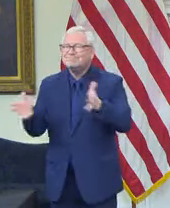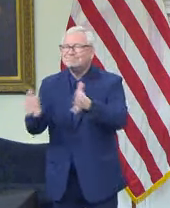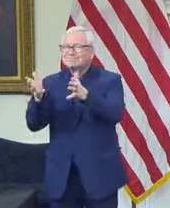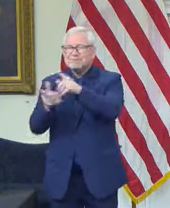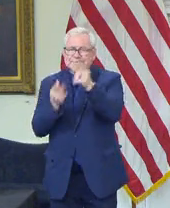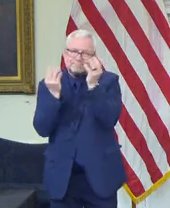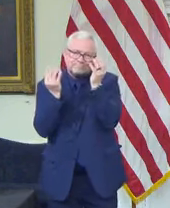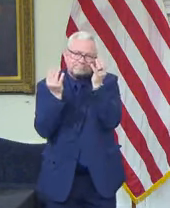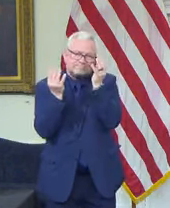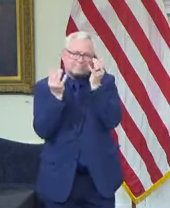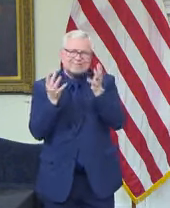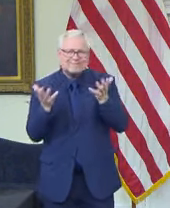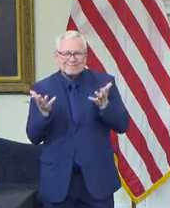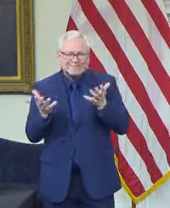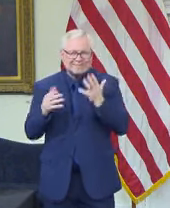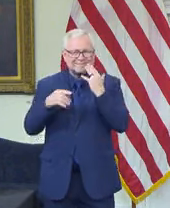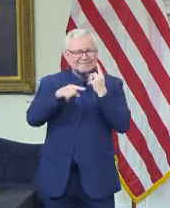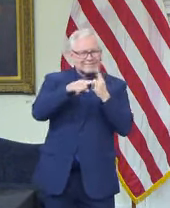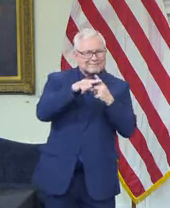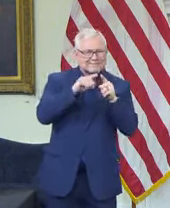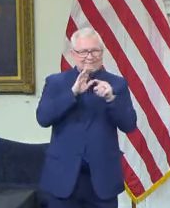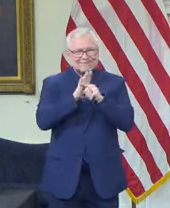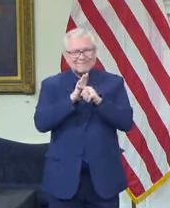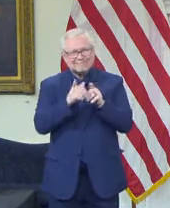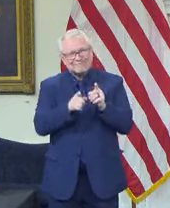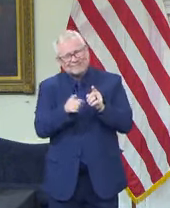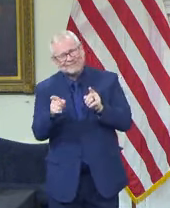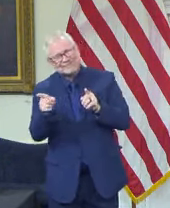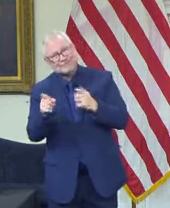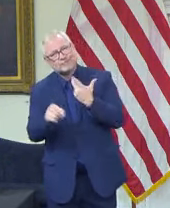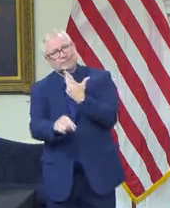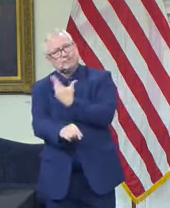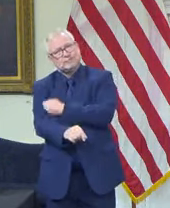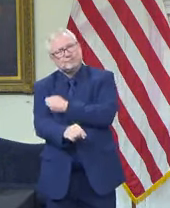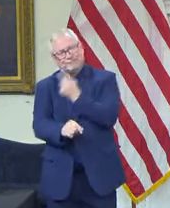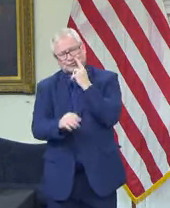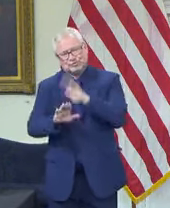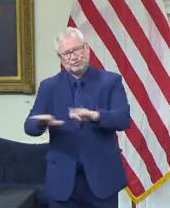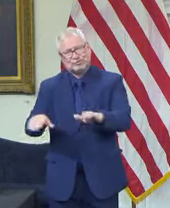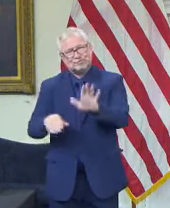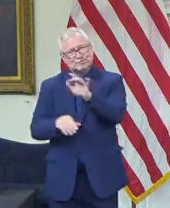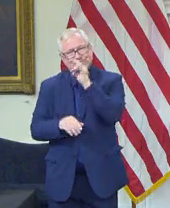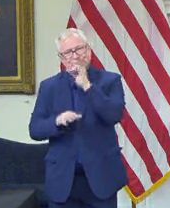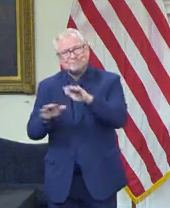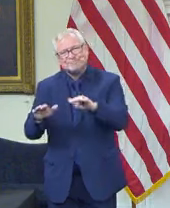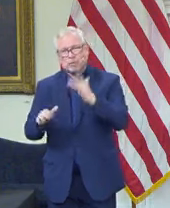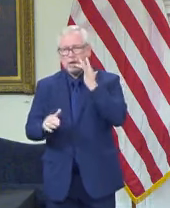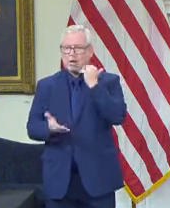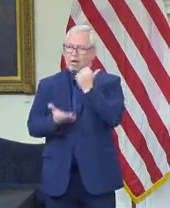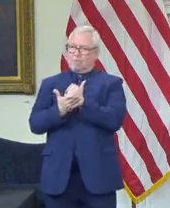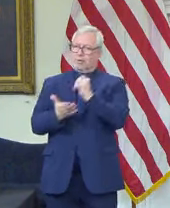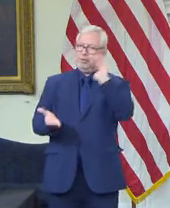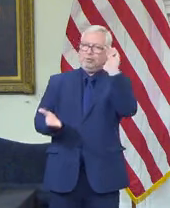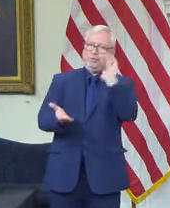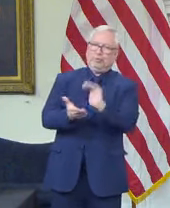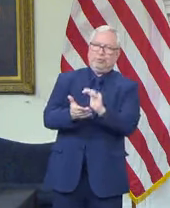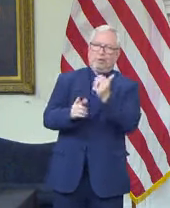order to stop needless quarantines and so that local school systems can continue to keep our kids in school.